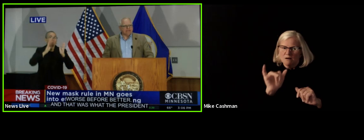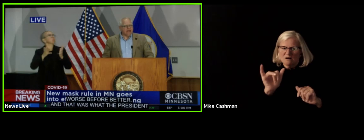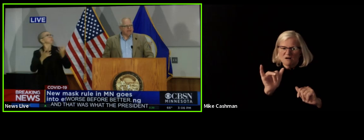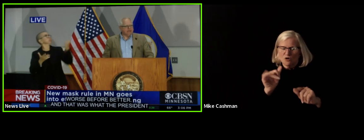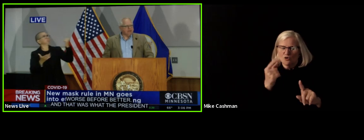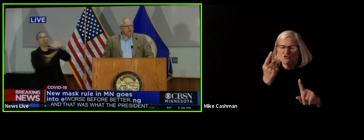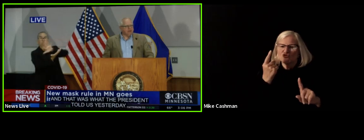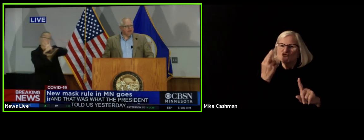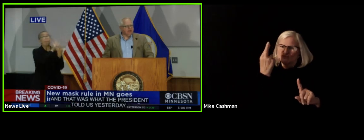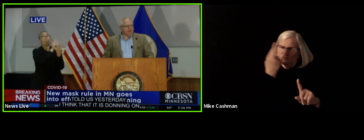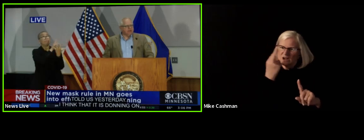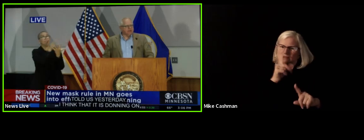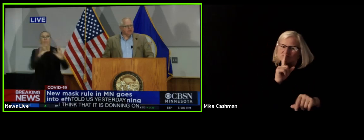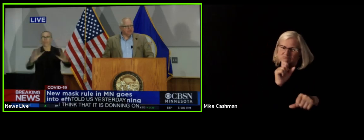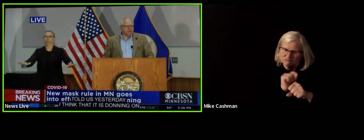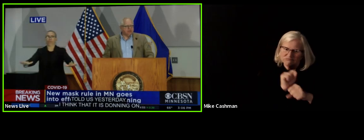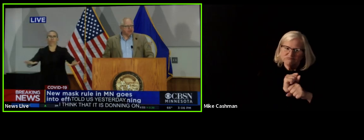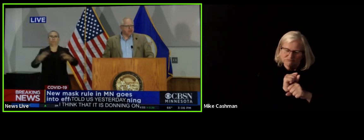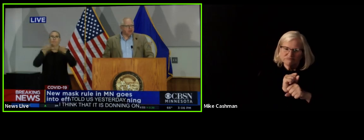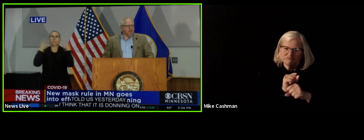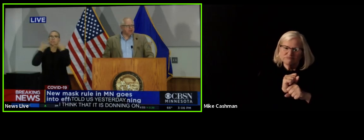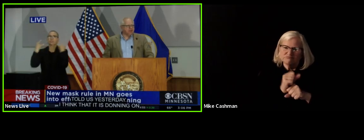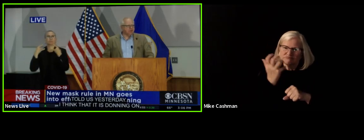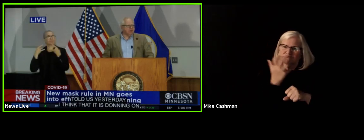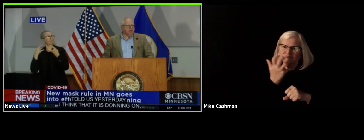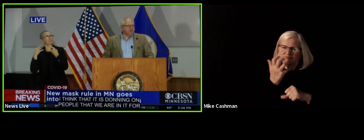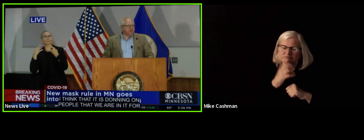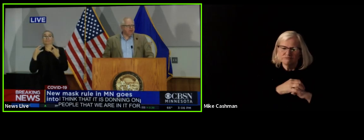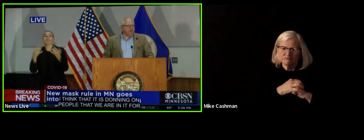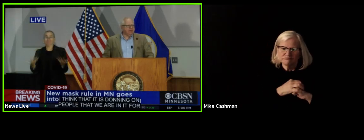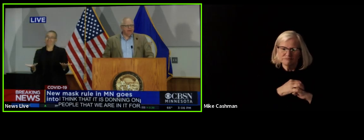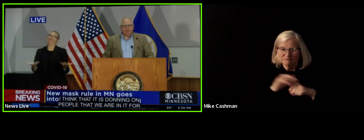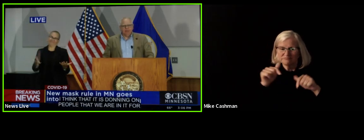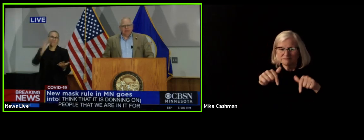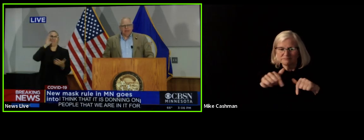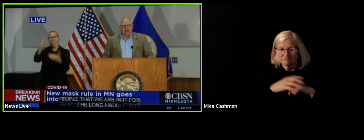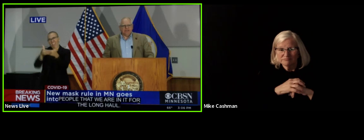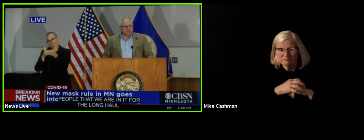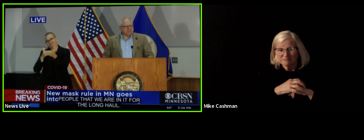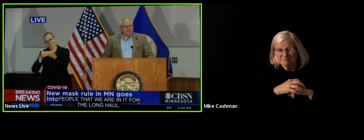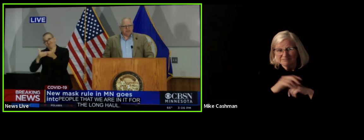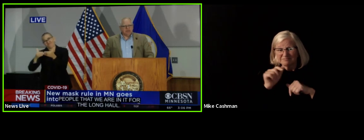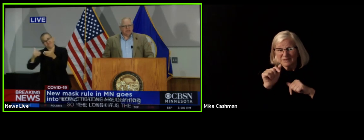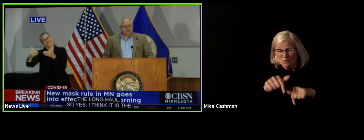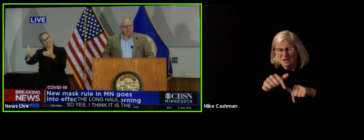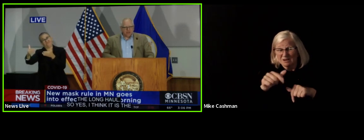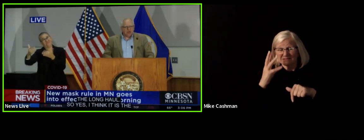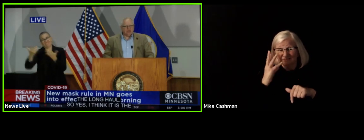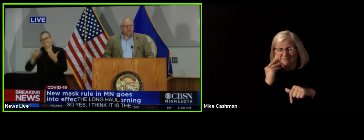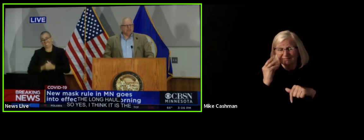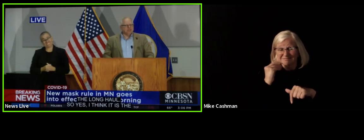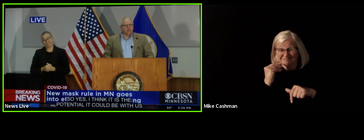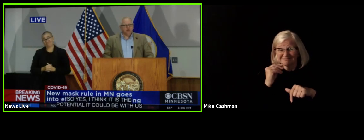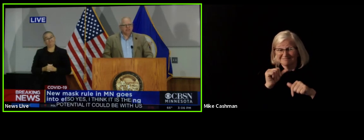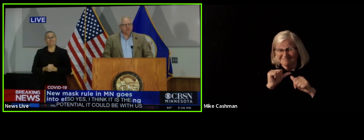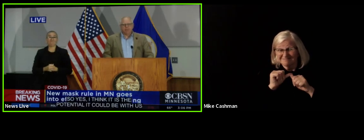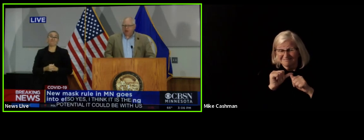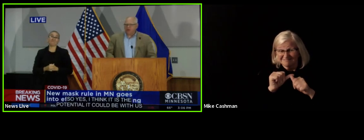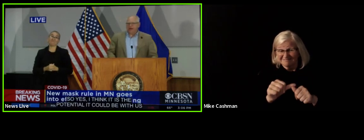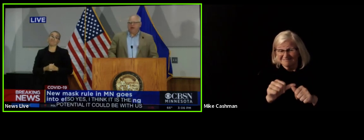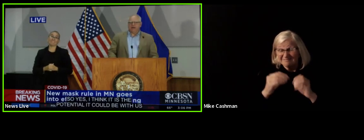yes, I think it's the potential that this could be with us for a few months. And I just think that we do this. This is where